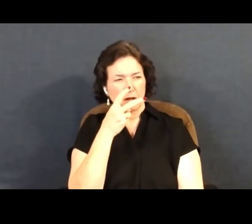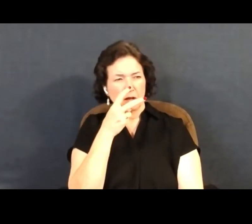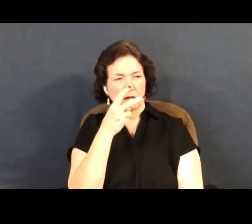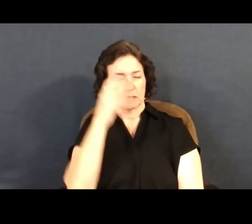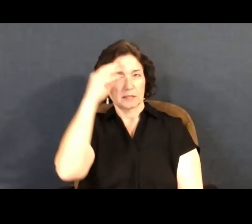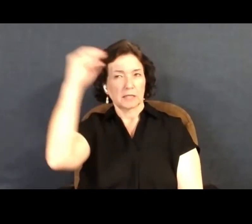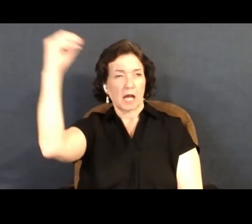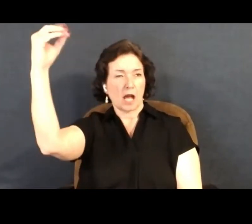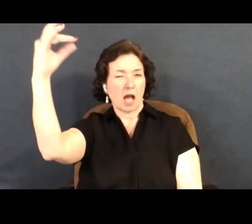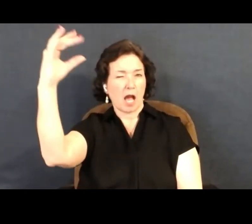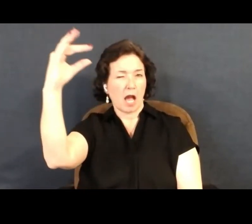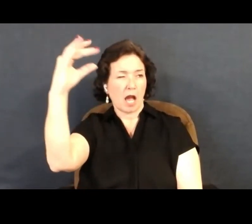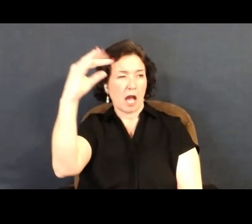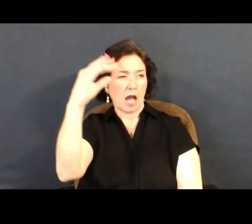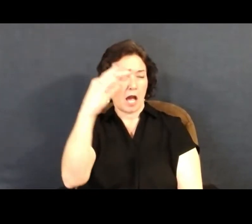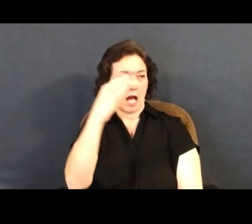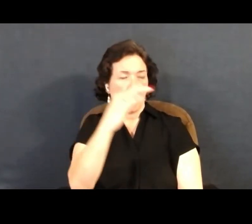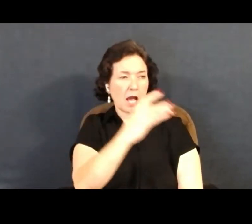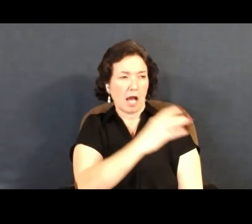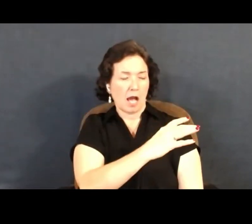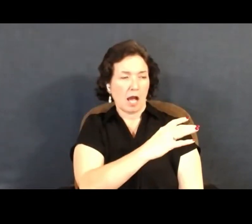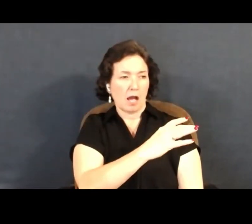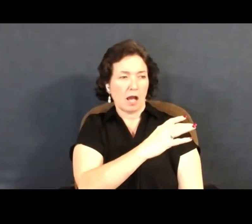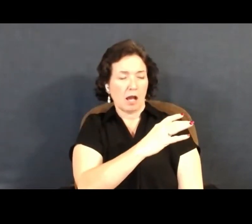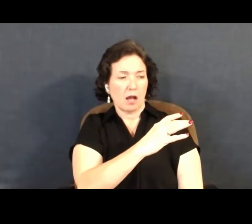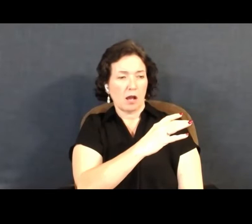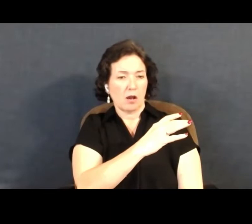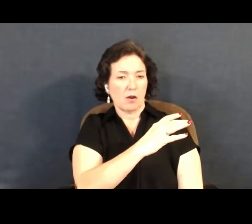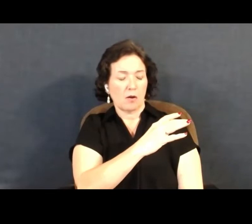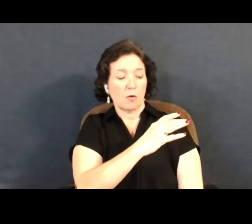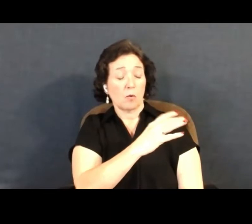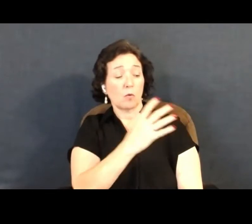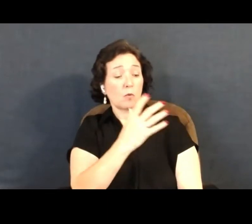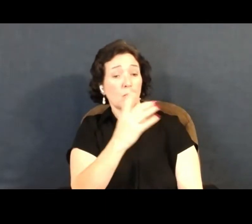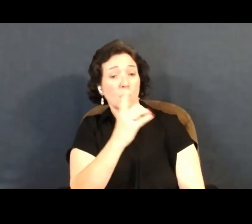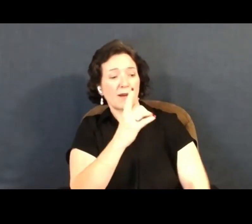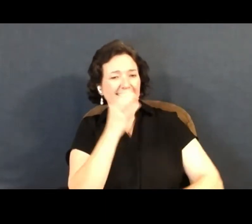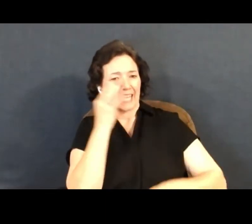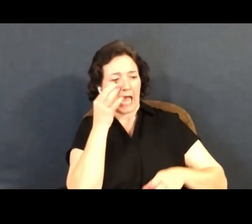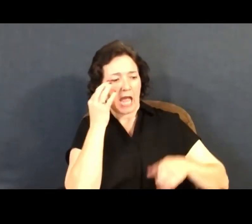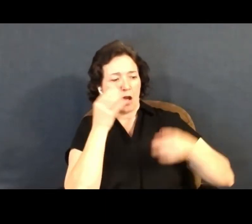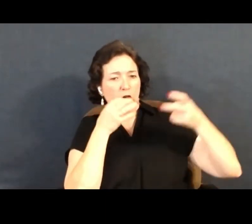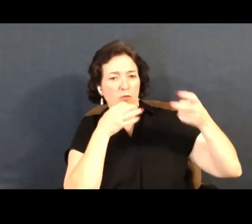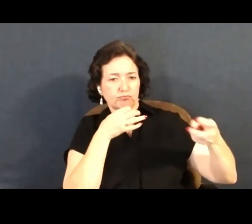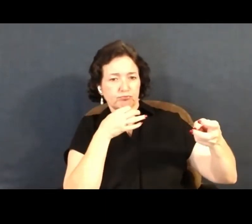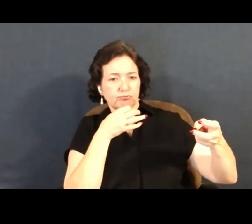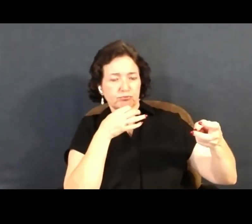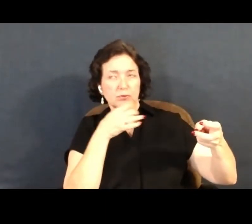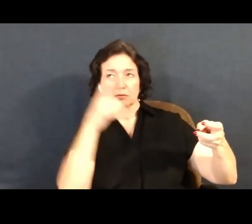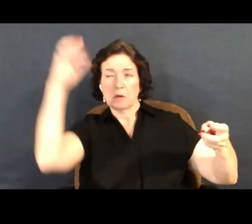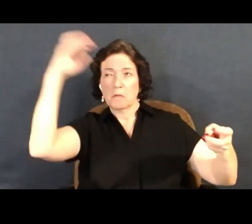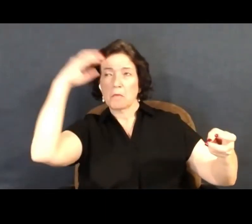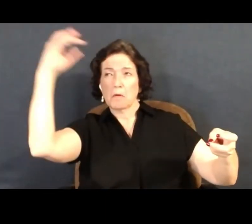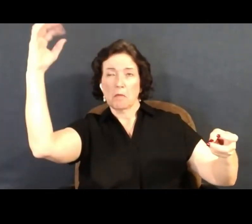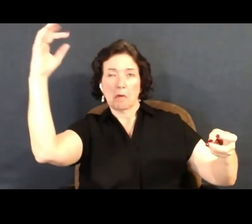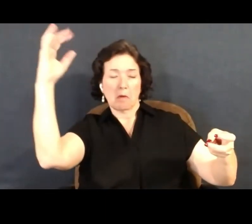sunlight, and that sunlight lay upon the fur of a cat that was stretching and